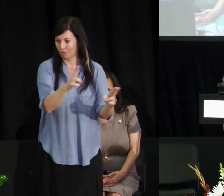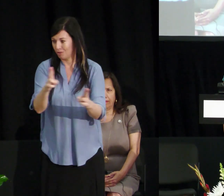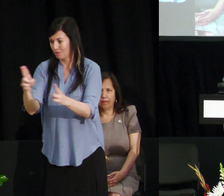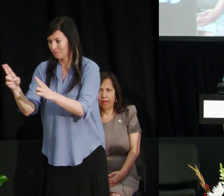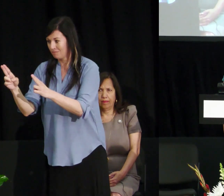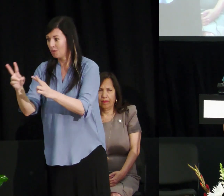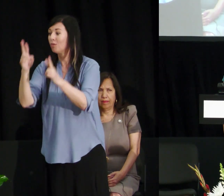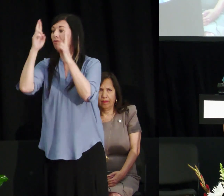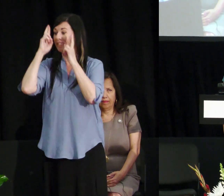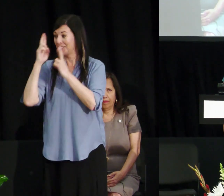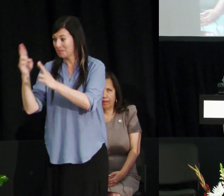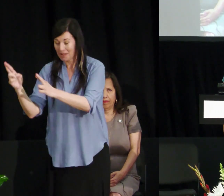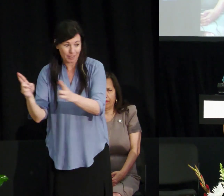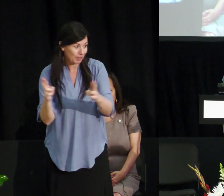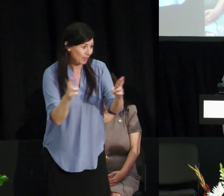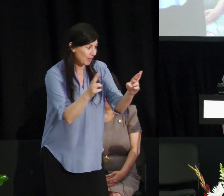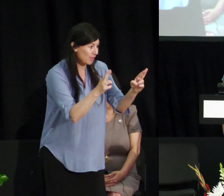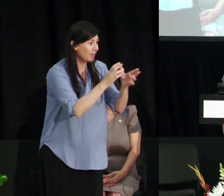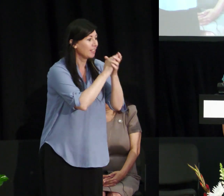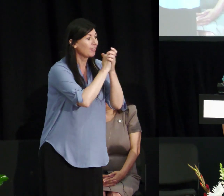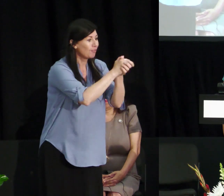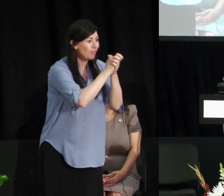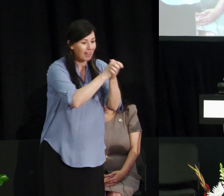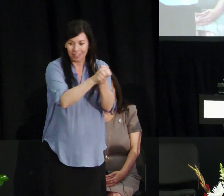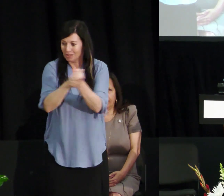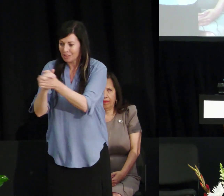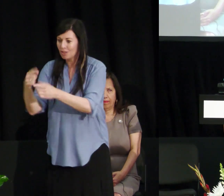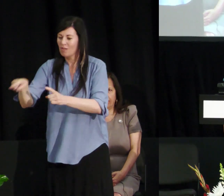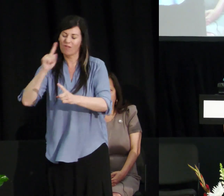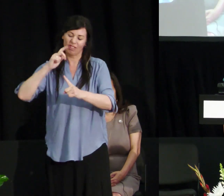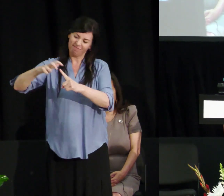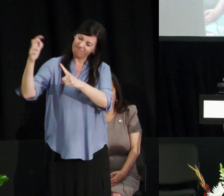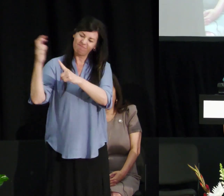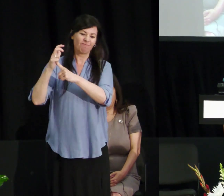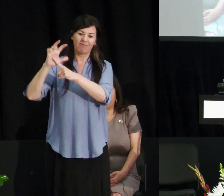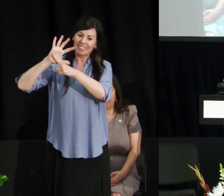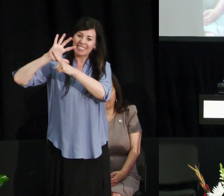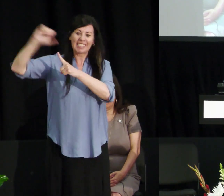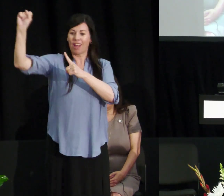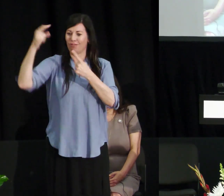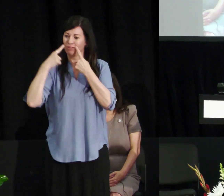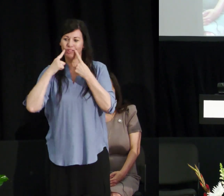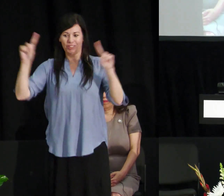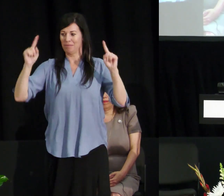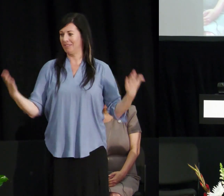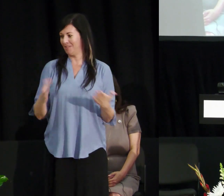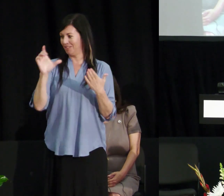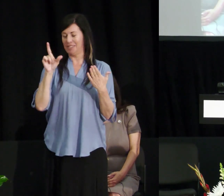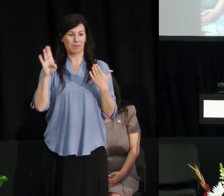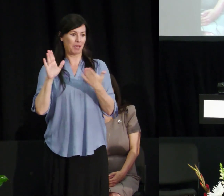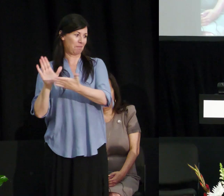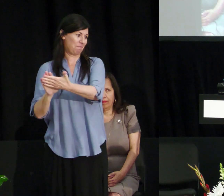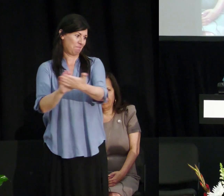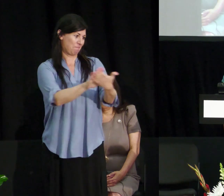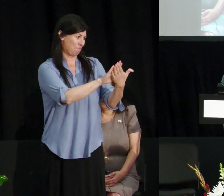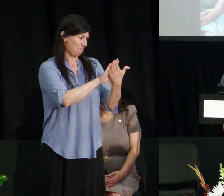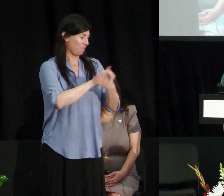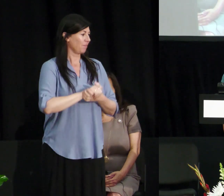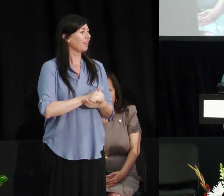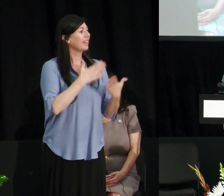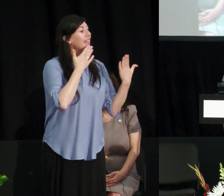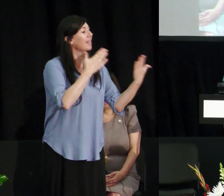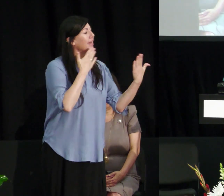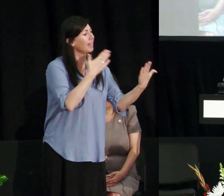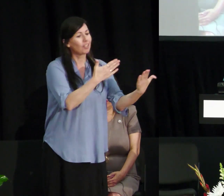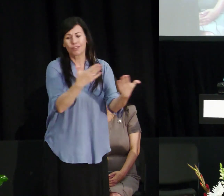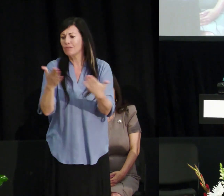you. And we congratulate you for your stellar achievements at CSDB. Thank you